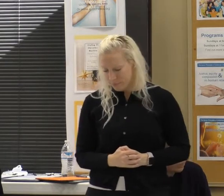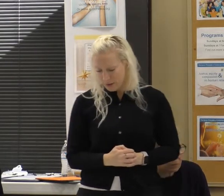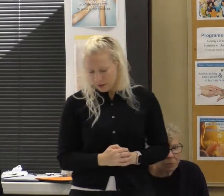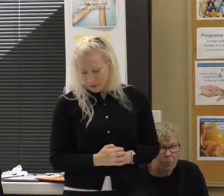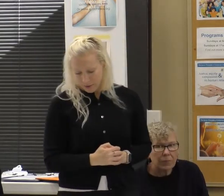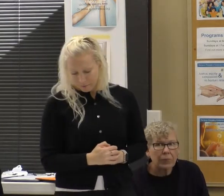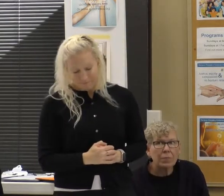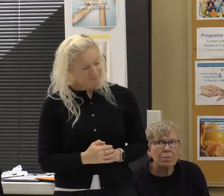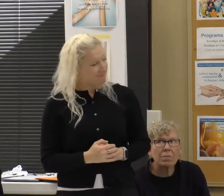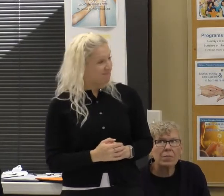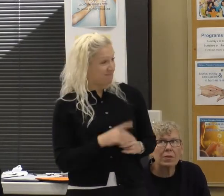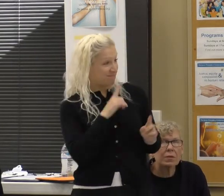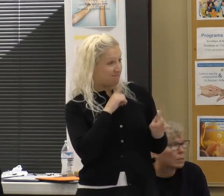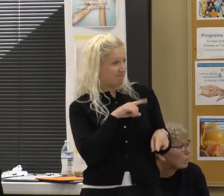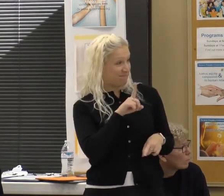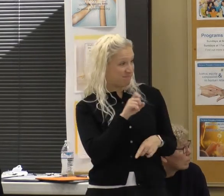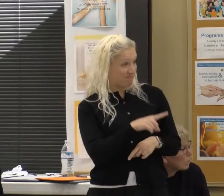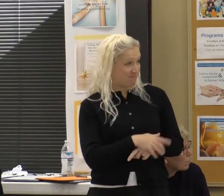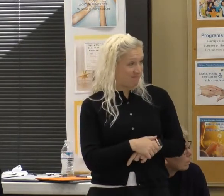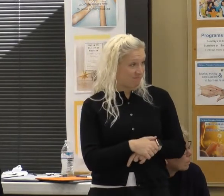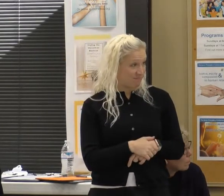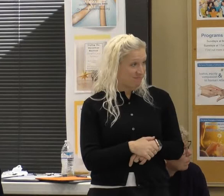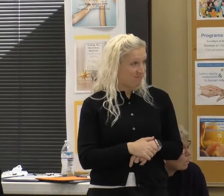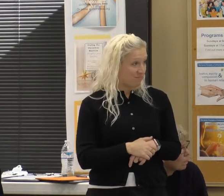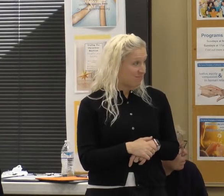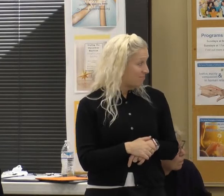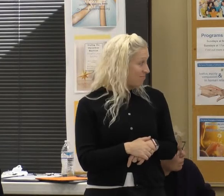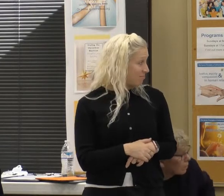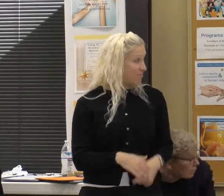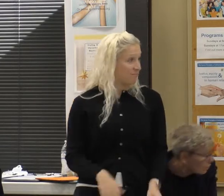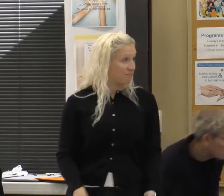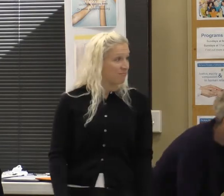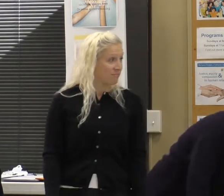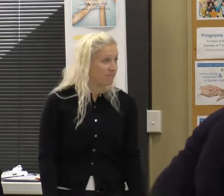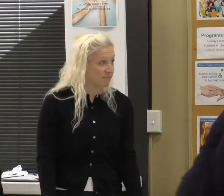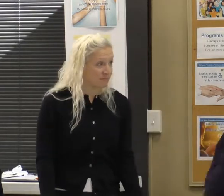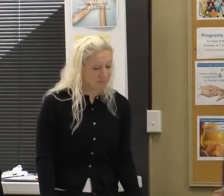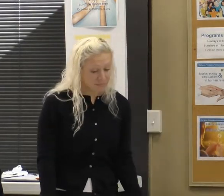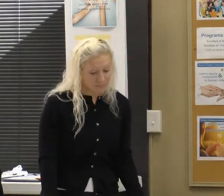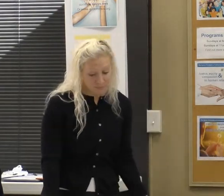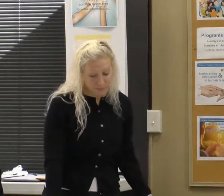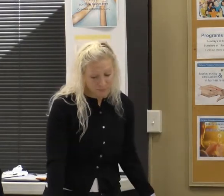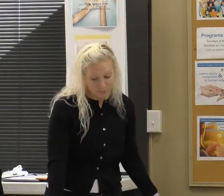also beneficial. Have I answered your question, Jenny?